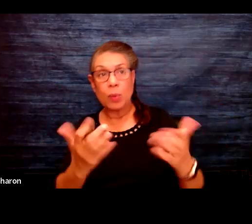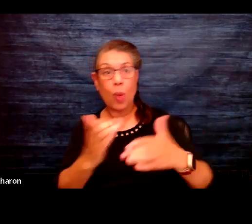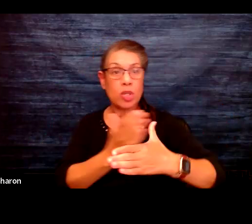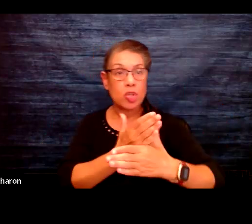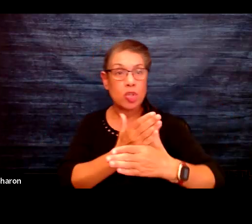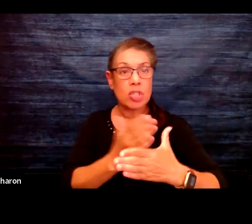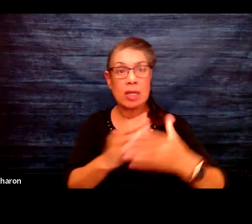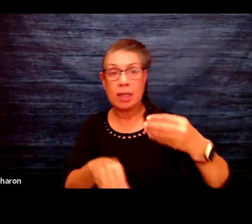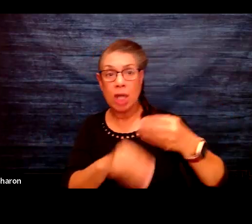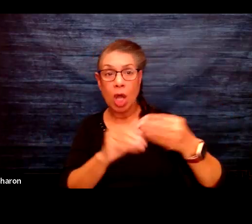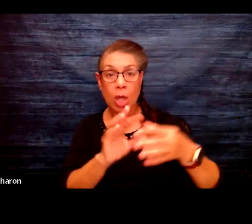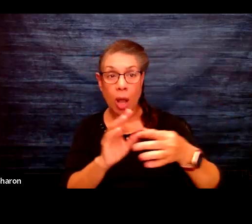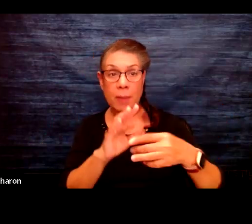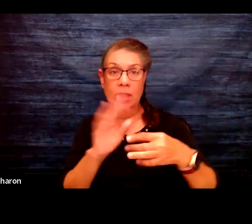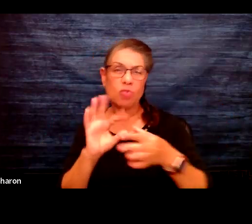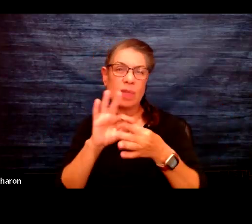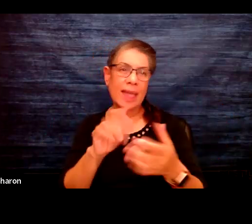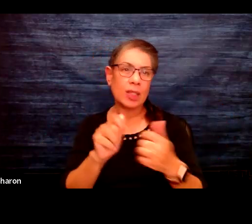any additional comments.